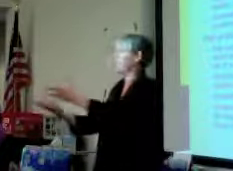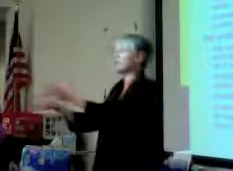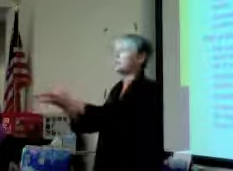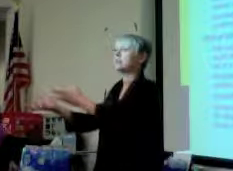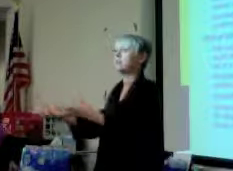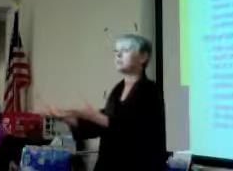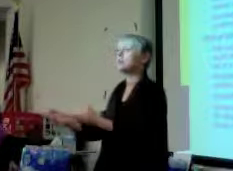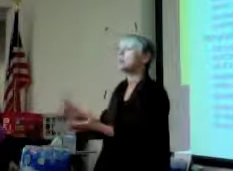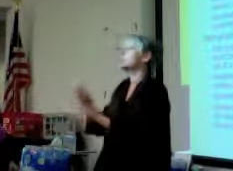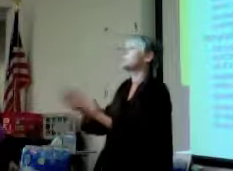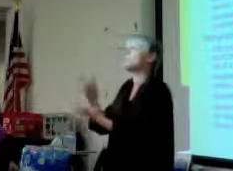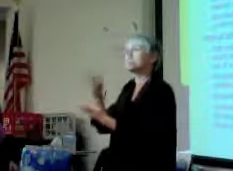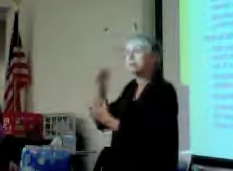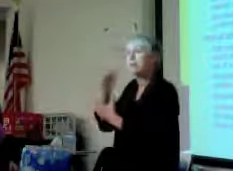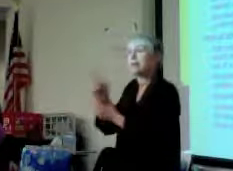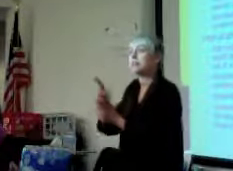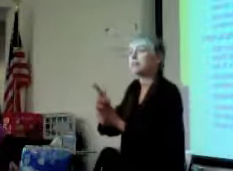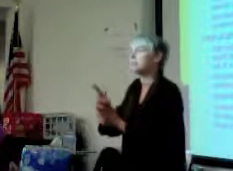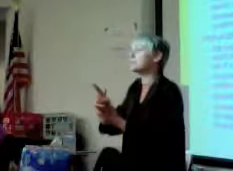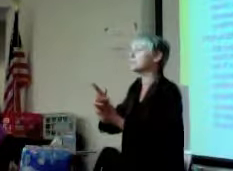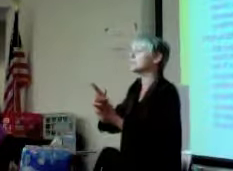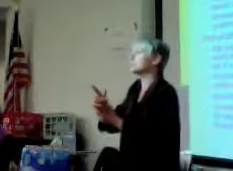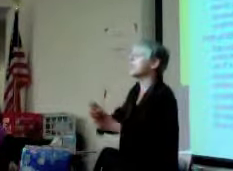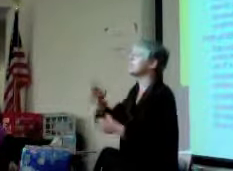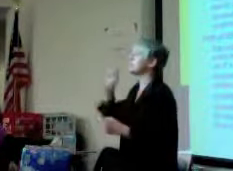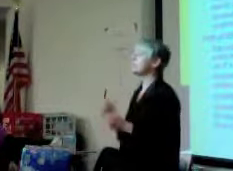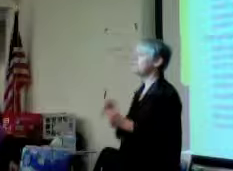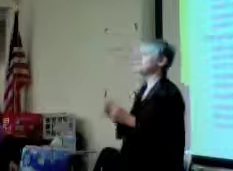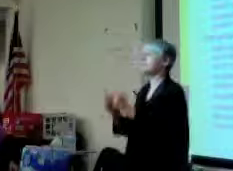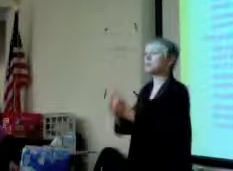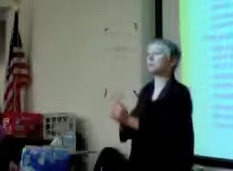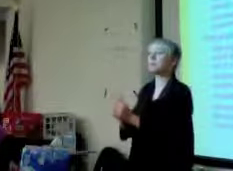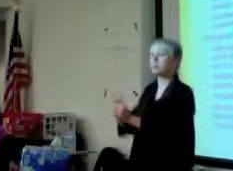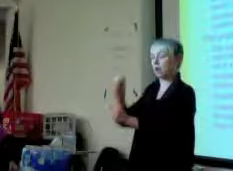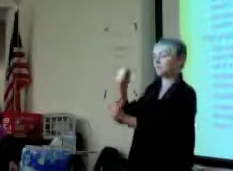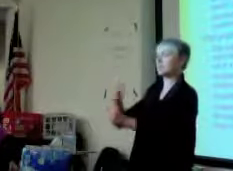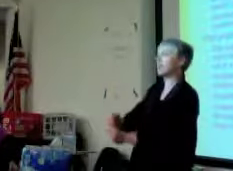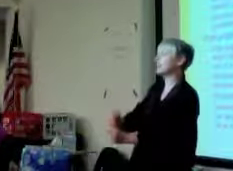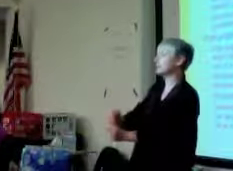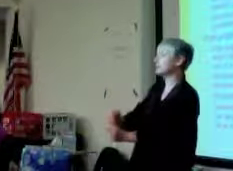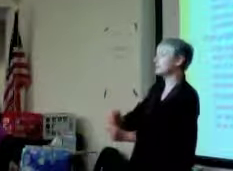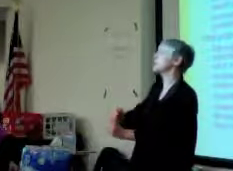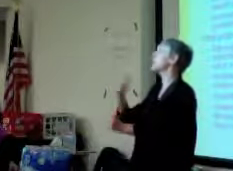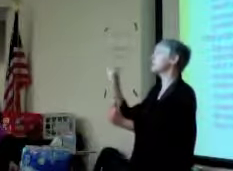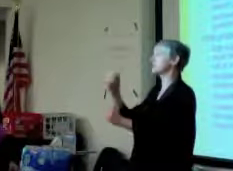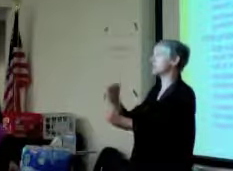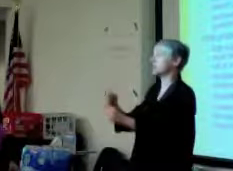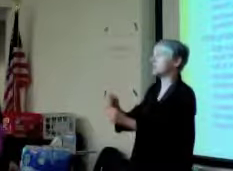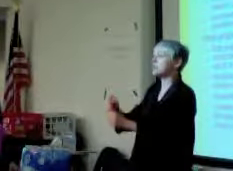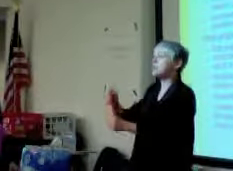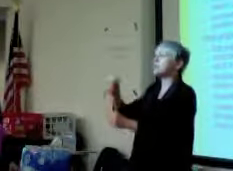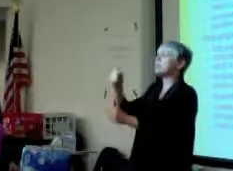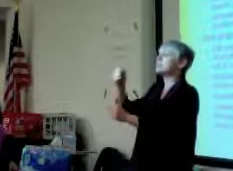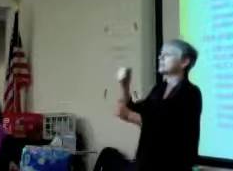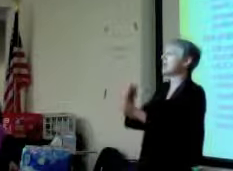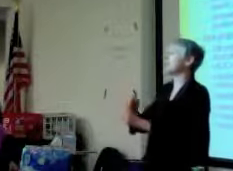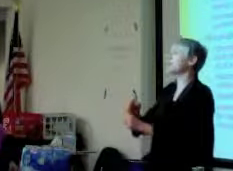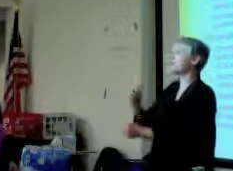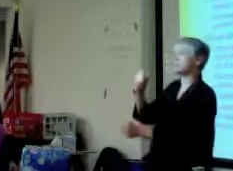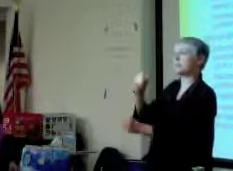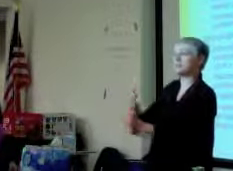Yeah, fear you may lose. So let me ask you this. Is the fear from the person on the sidelines, or let's do the excitement. Is